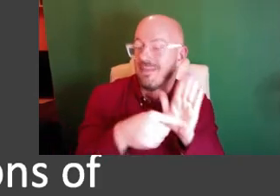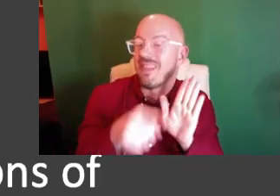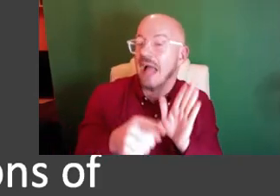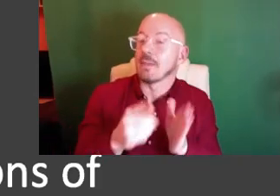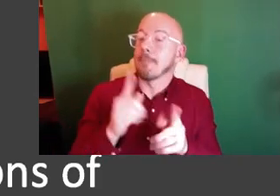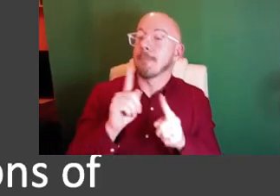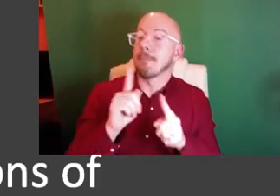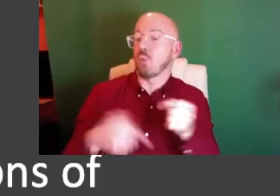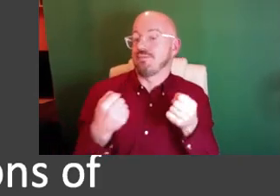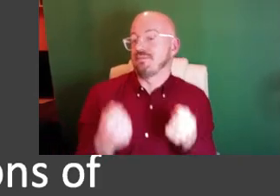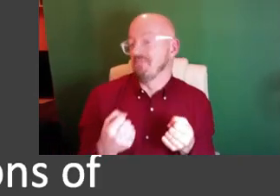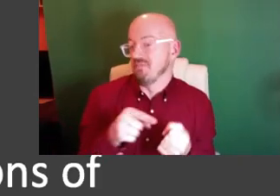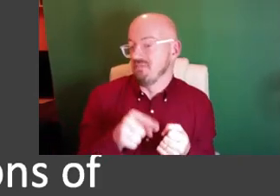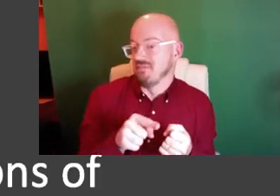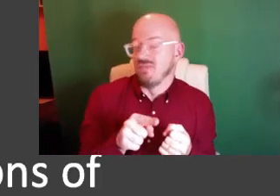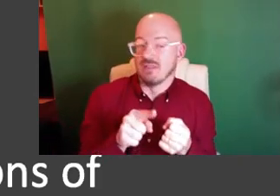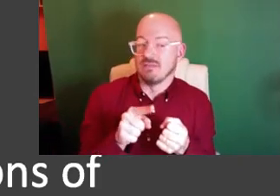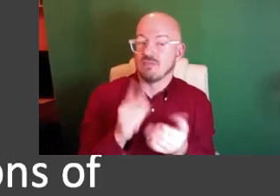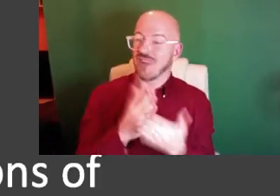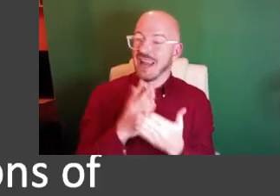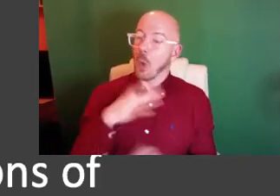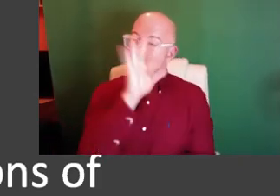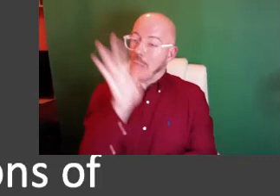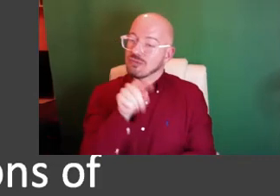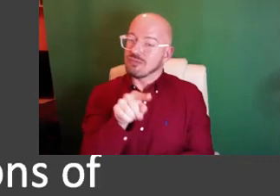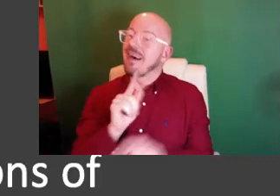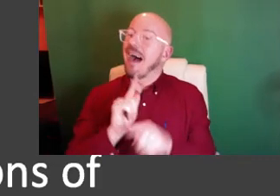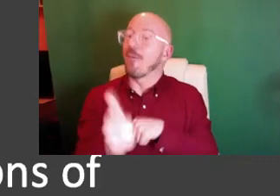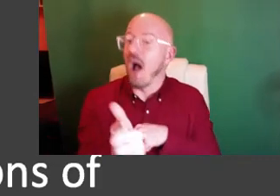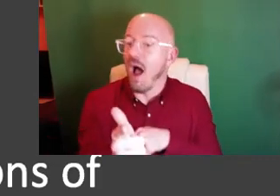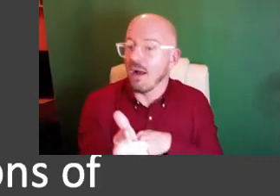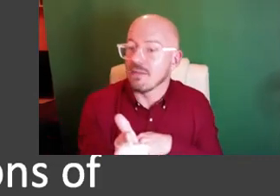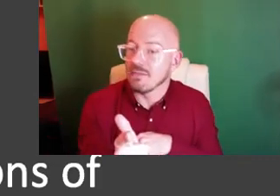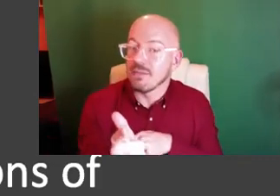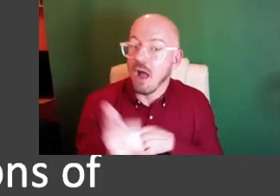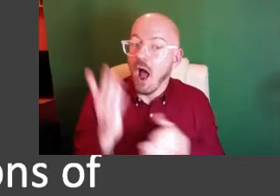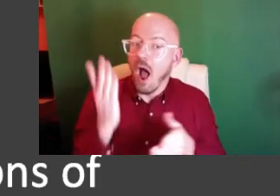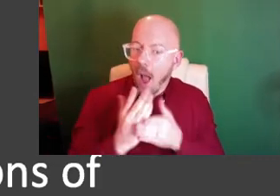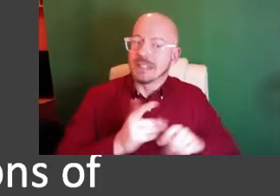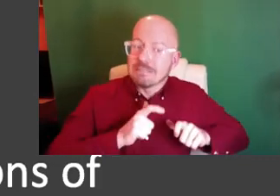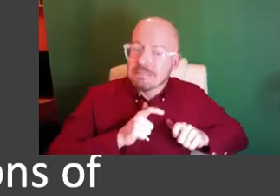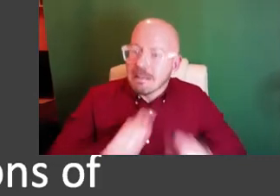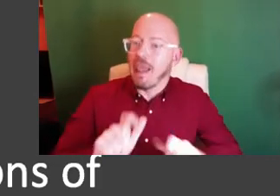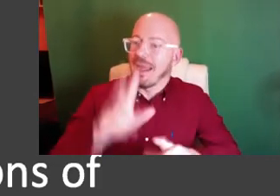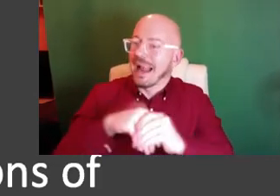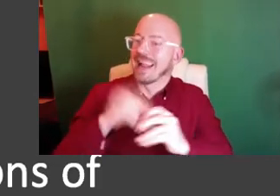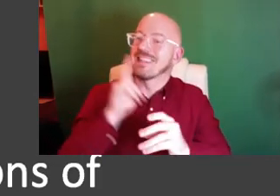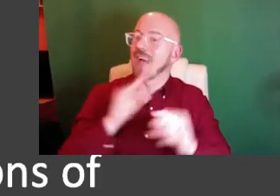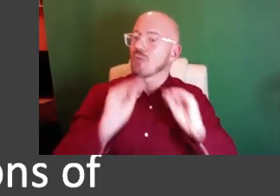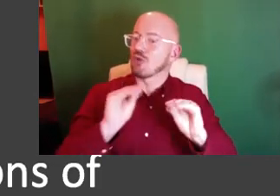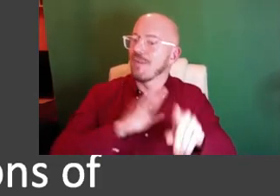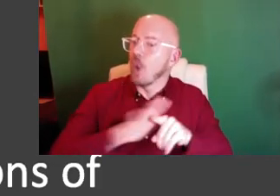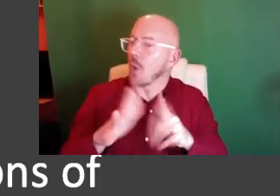does the deaf-disabled paradigm persist in Scotland and Wales in the context of deaf education?